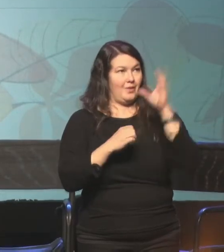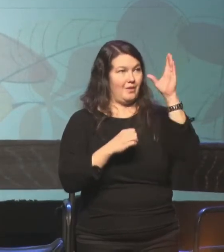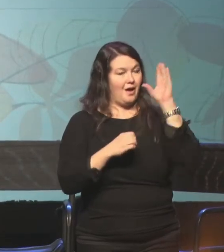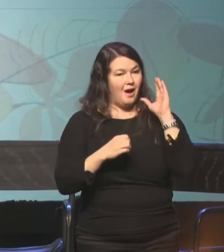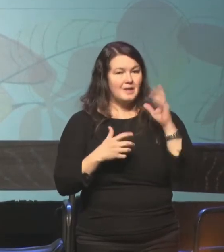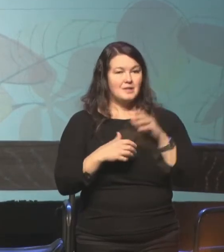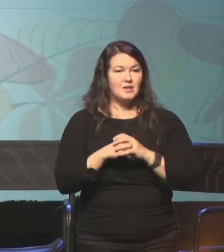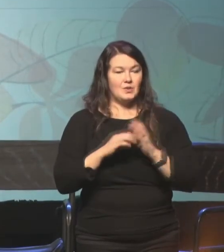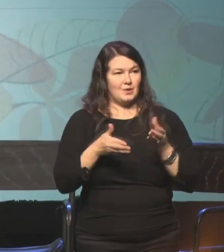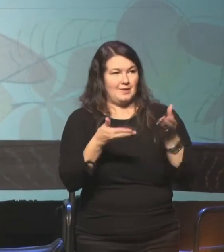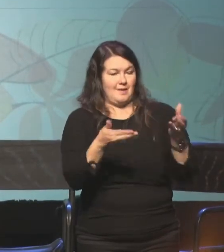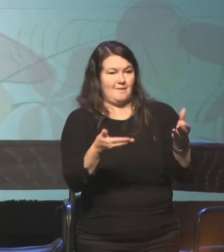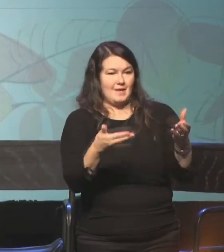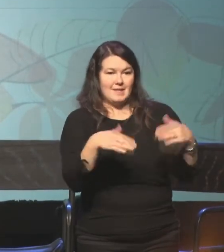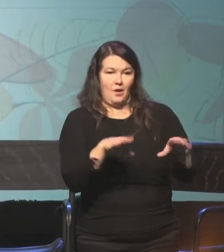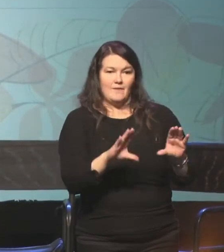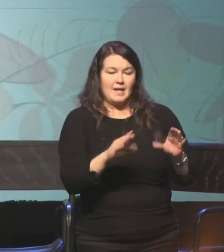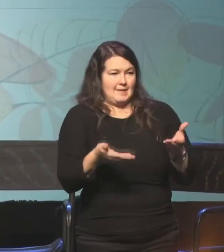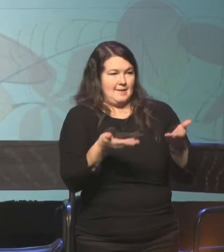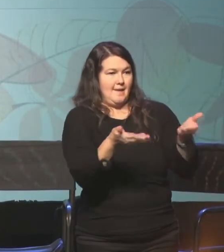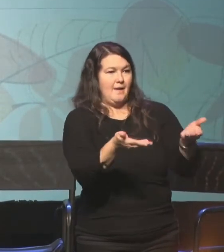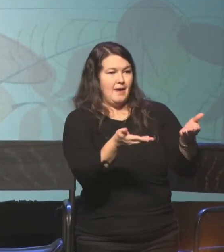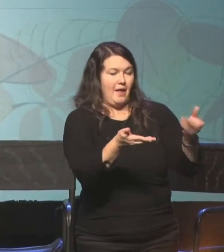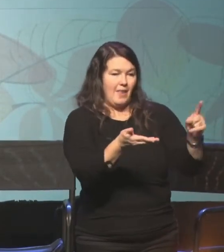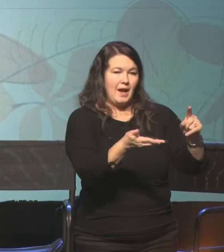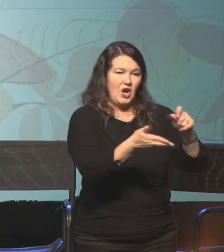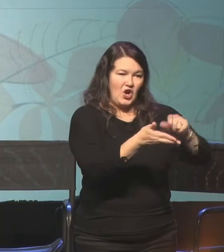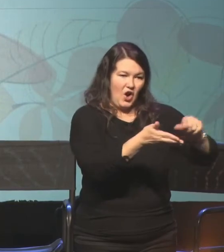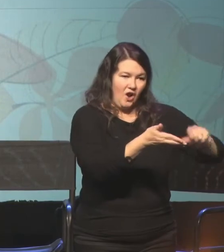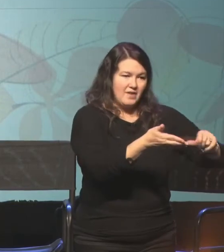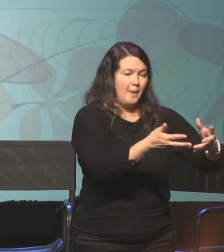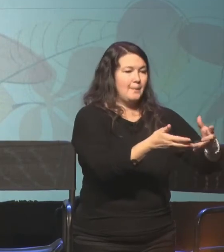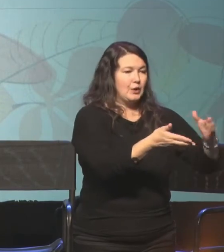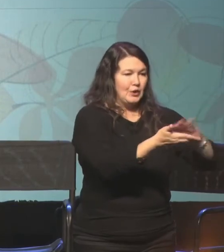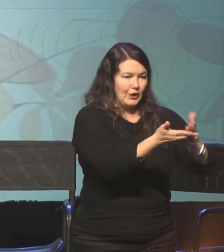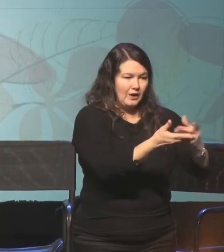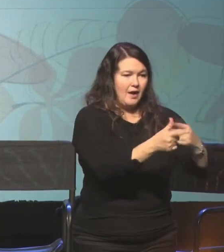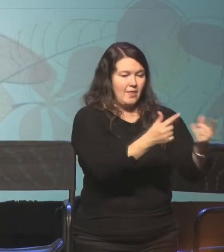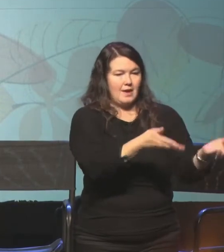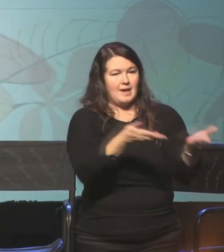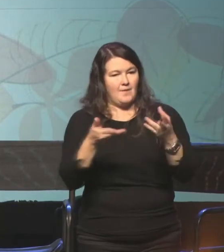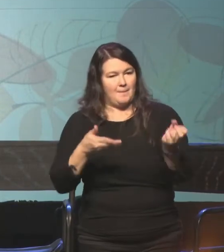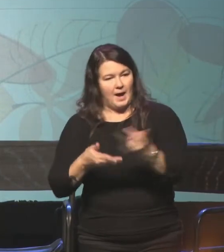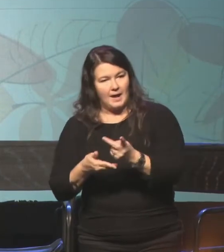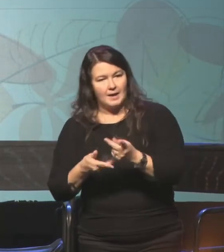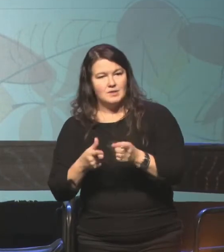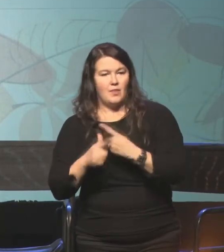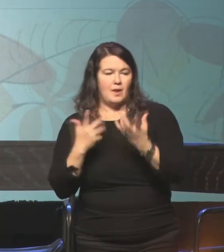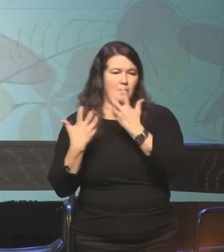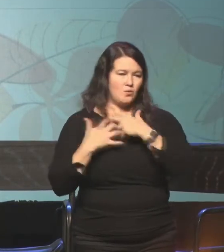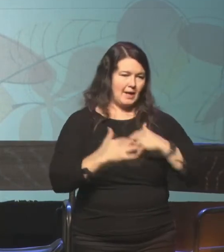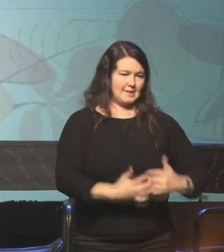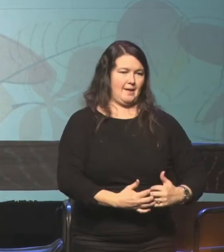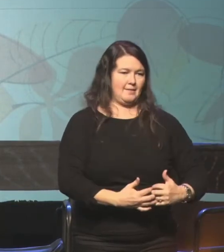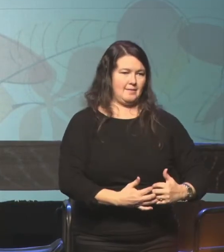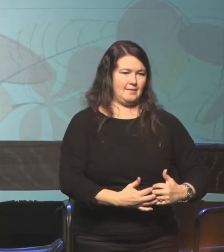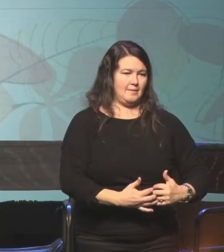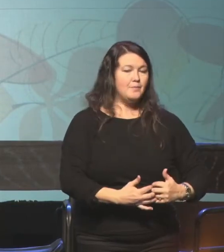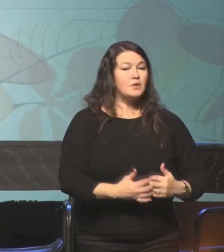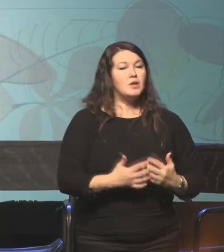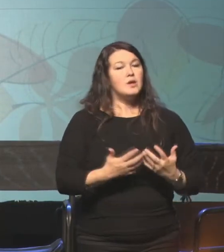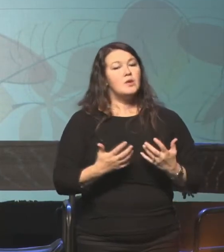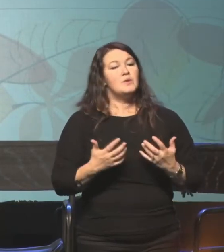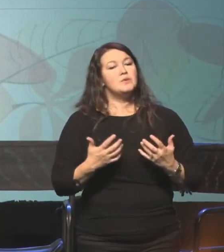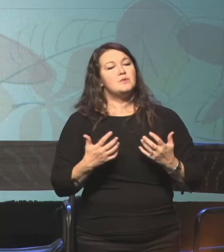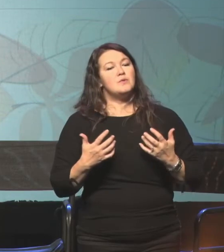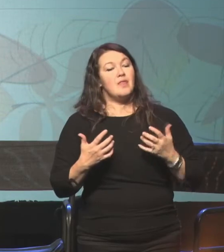carve it up and they would kind of cook it. They'd give it back to you, and then you would be reconciled and you would enjoy that. And so in a sense, what we're saying is it